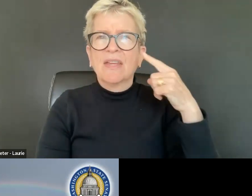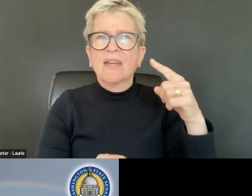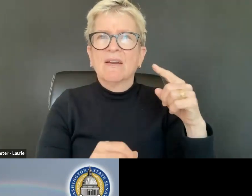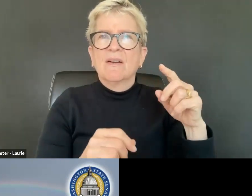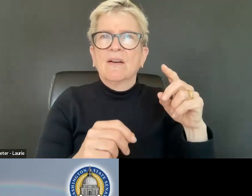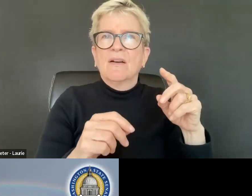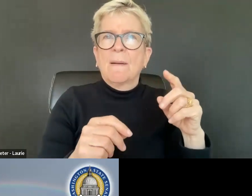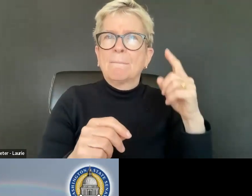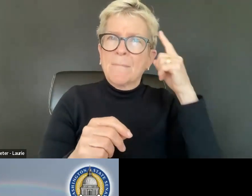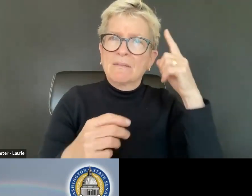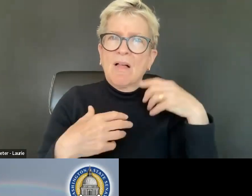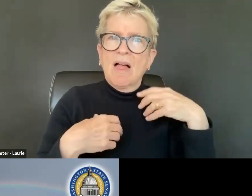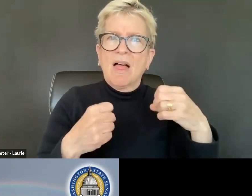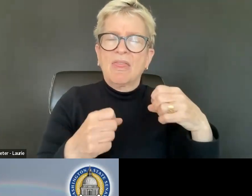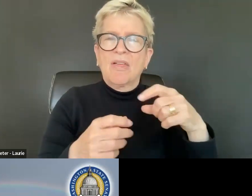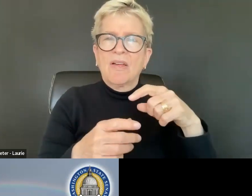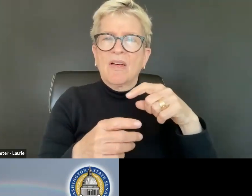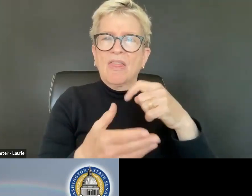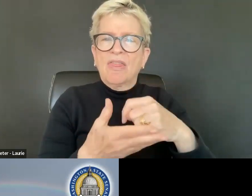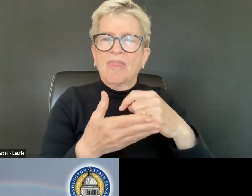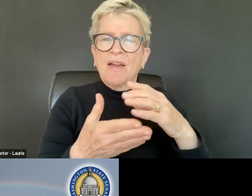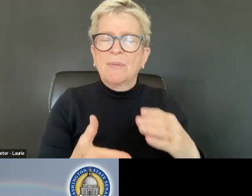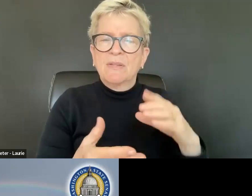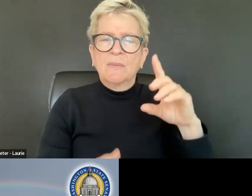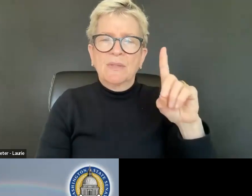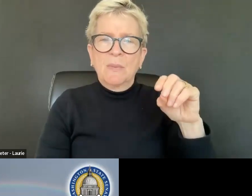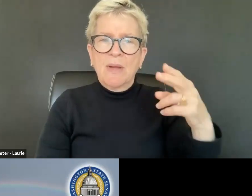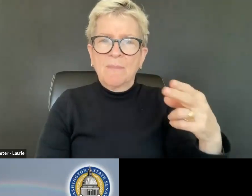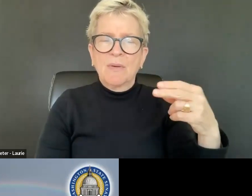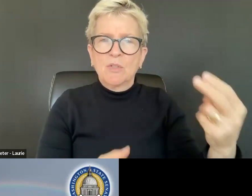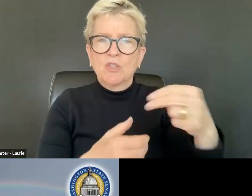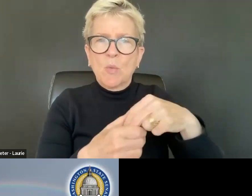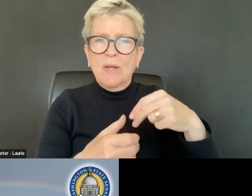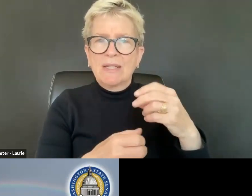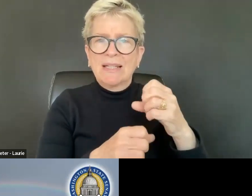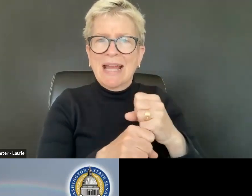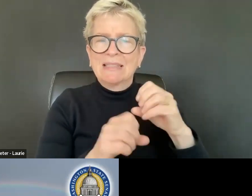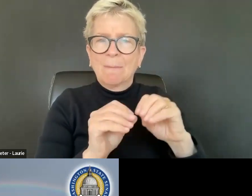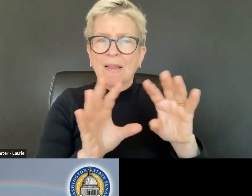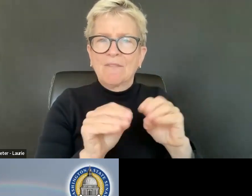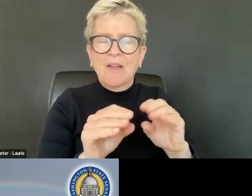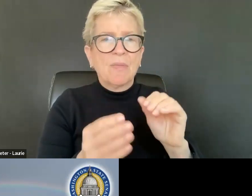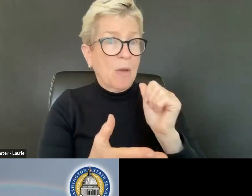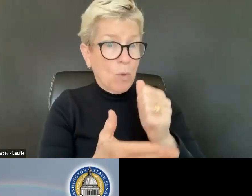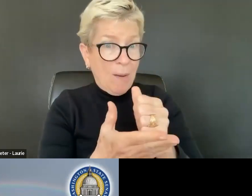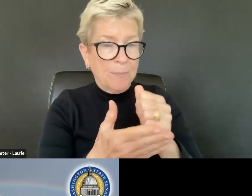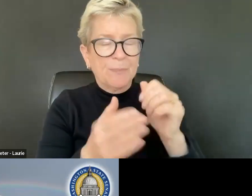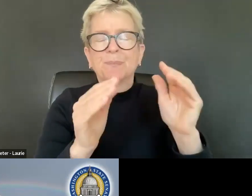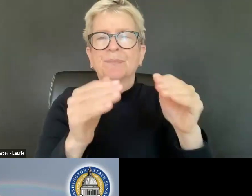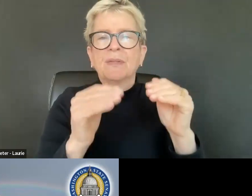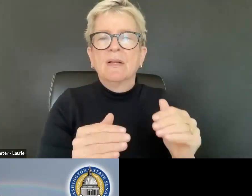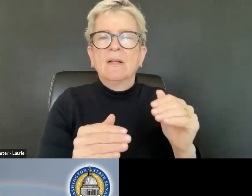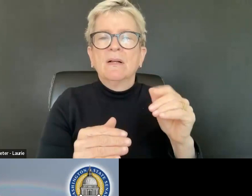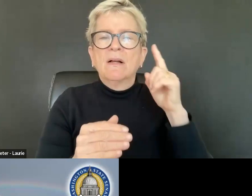mental health therapists. So if we get a little clarification when Department of Health join, that would be awesome. That would really help. And then I just want to say for